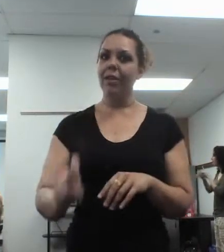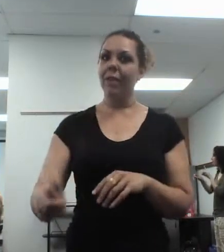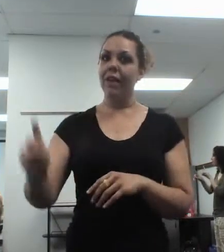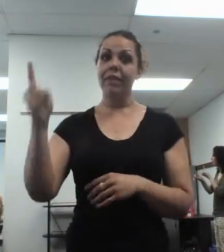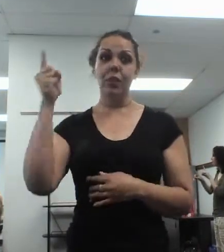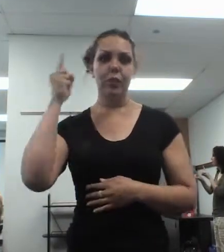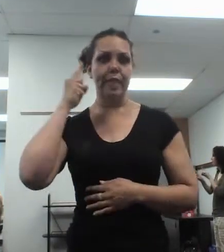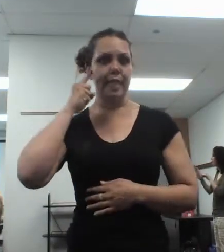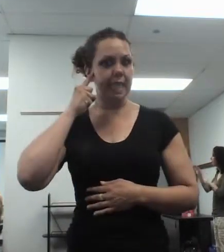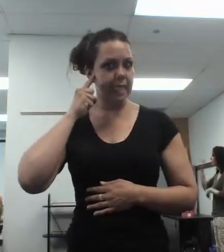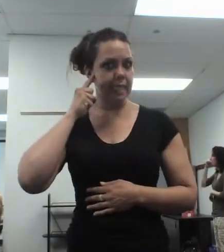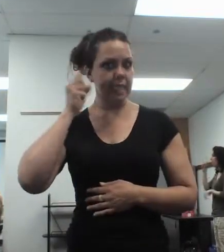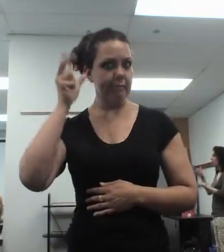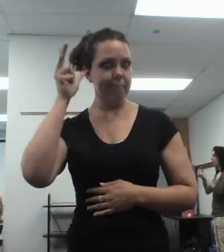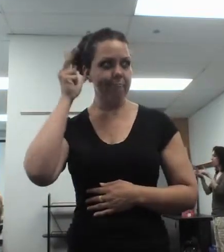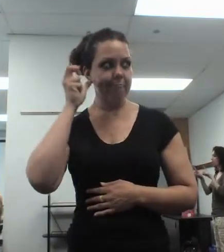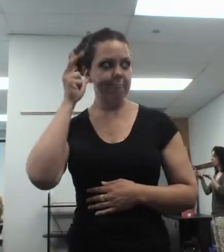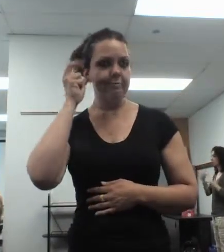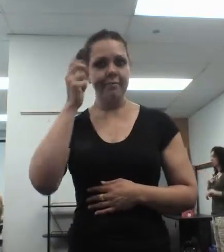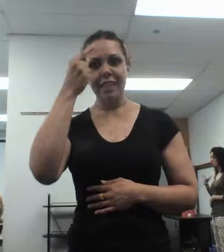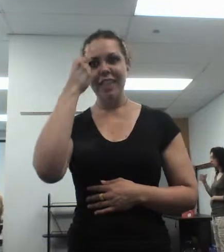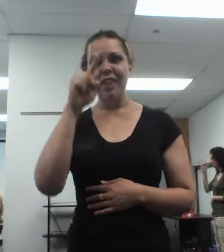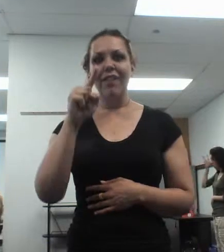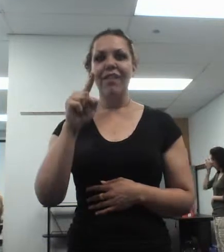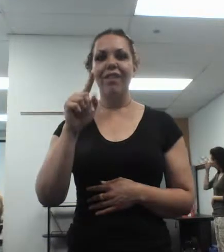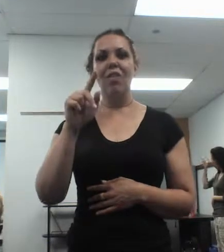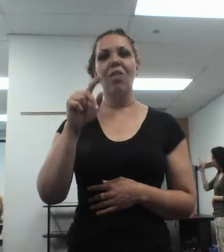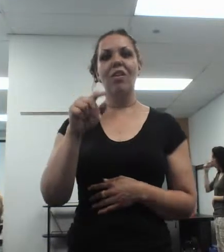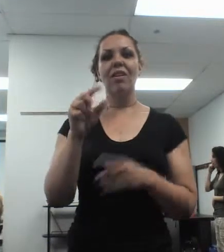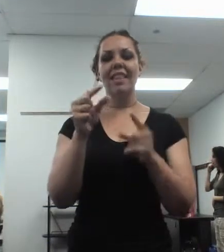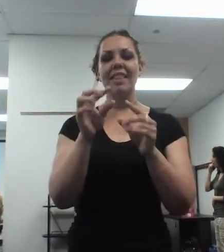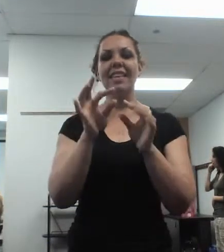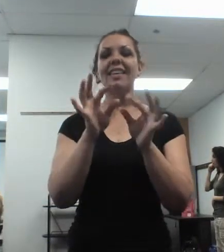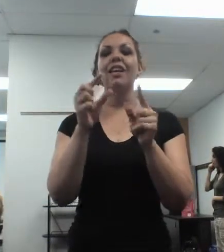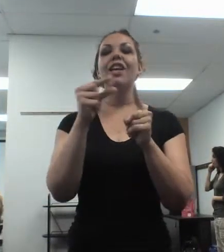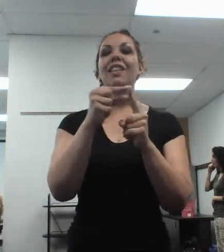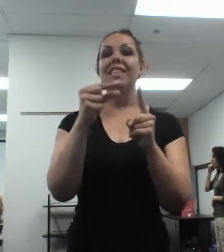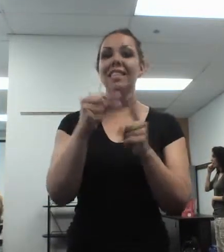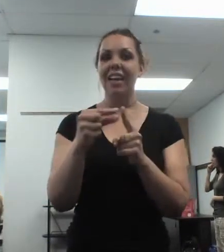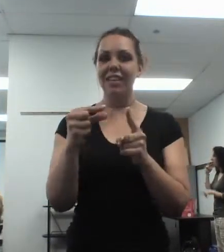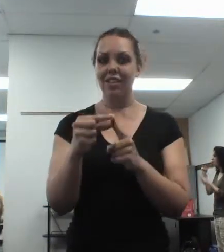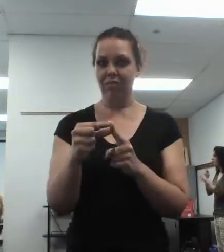the textual affect, what's in those words, and make sure that you're matching that too.